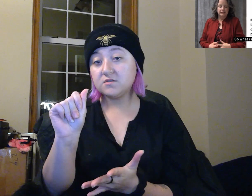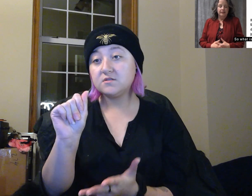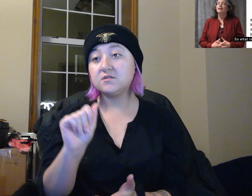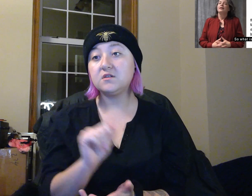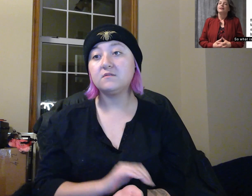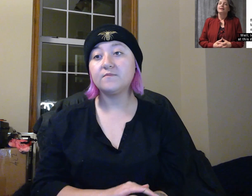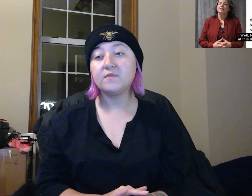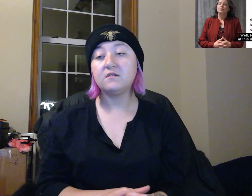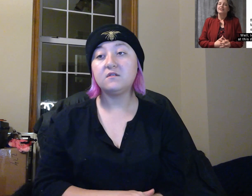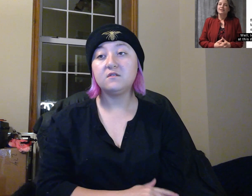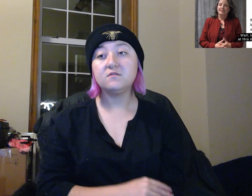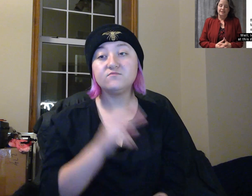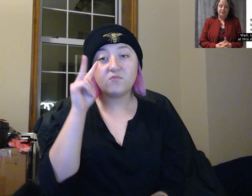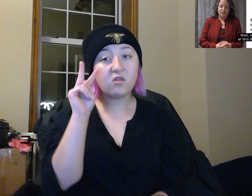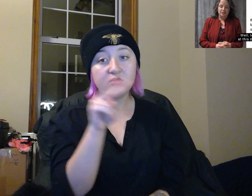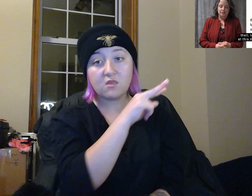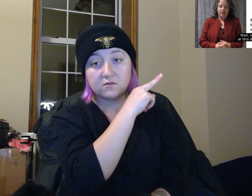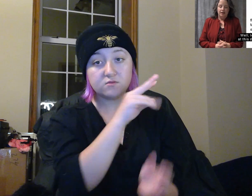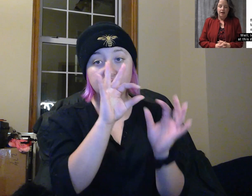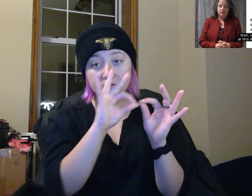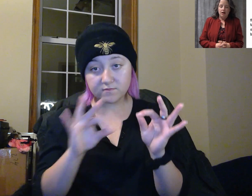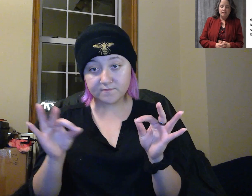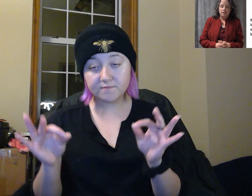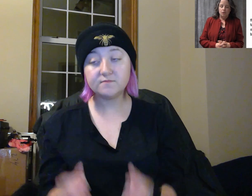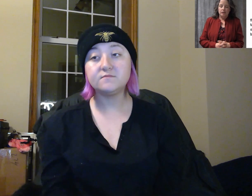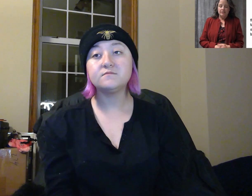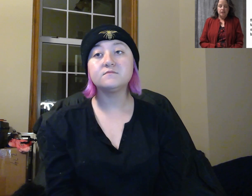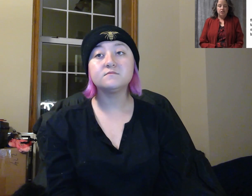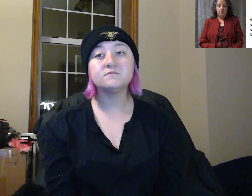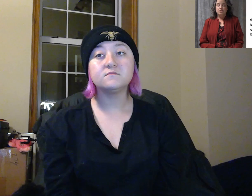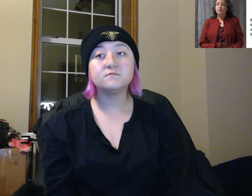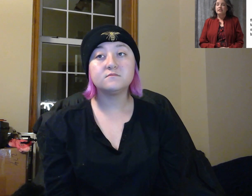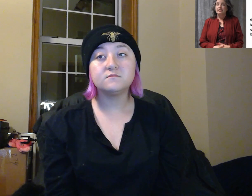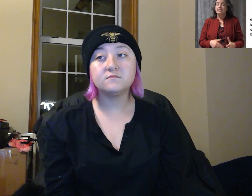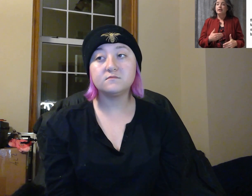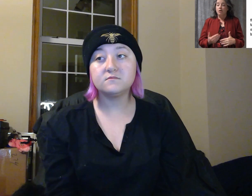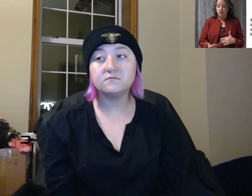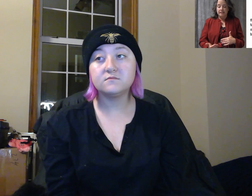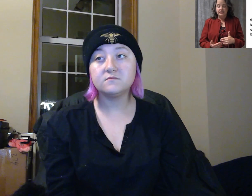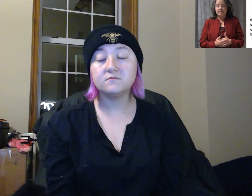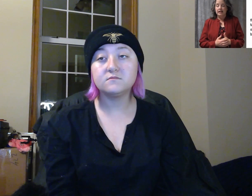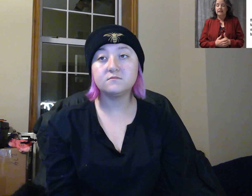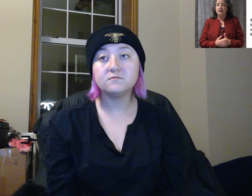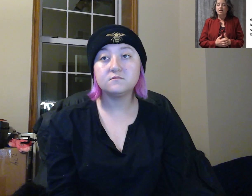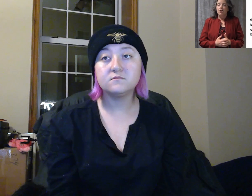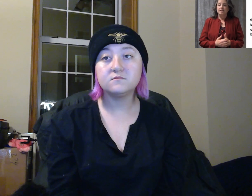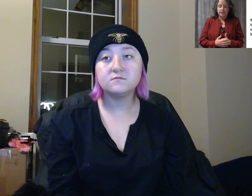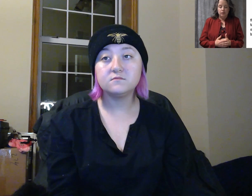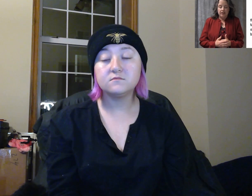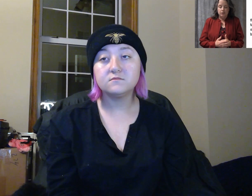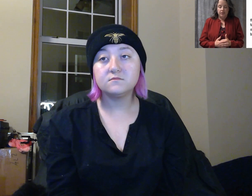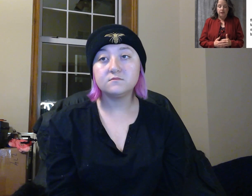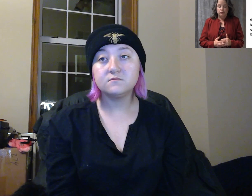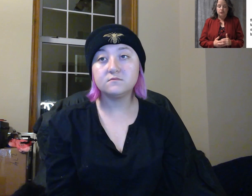disability? Well, let's look at this definition. A loss or limitation of opportunities to take part in society on